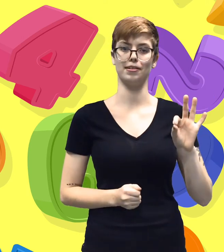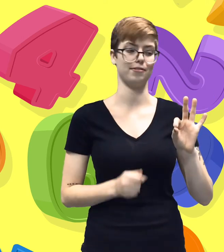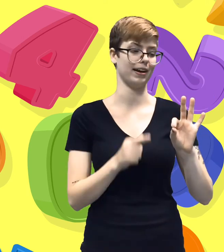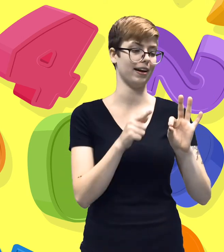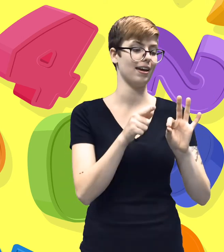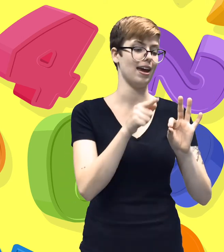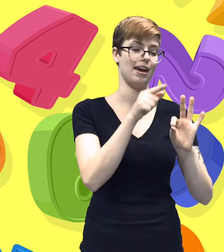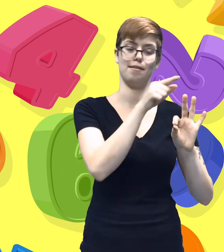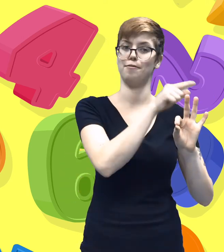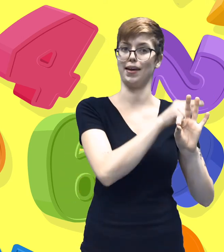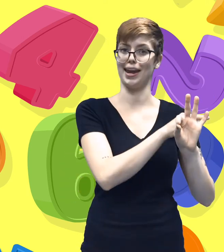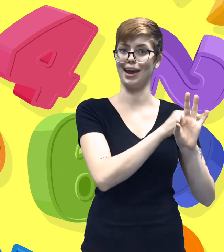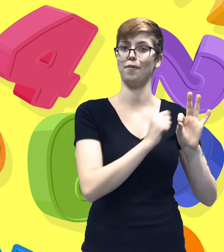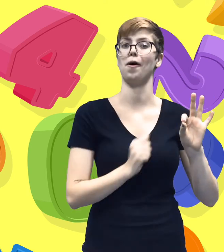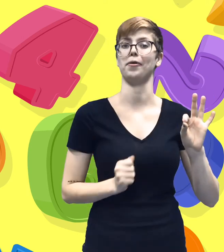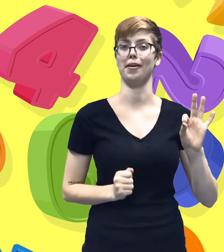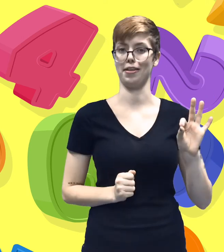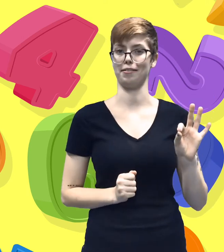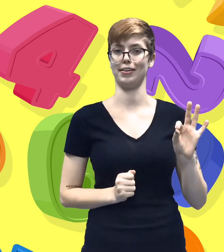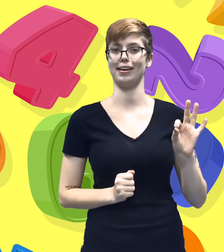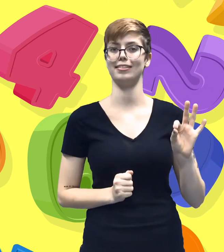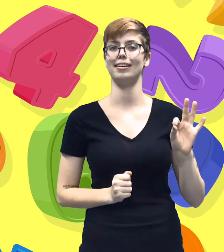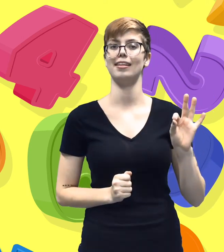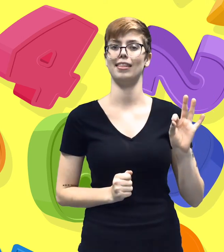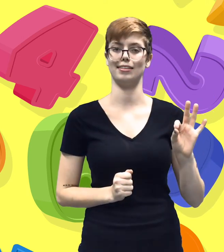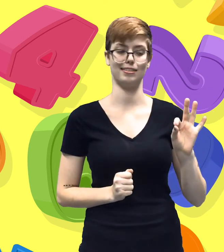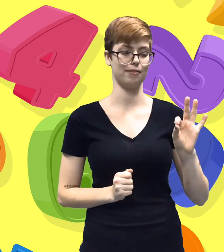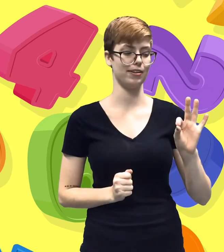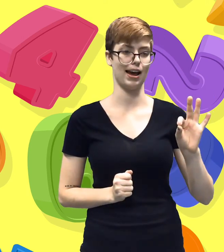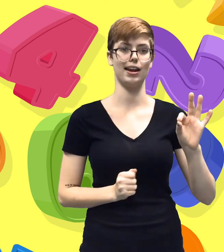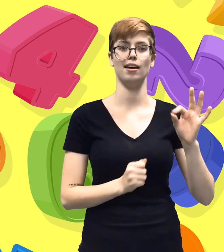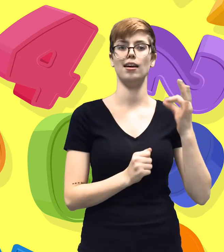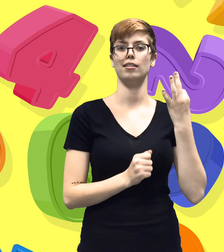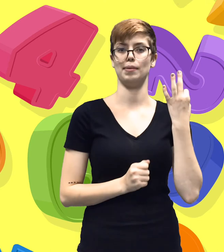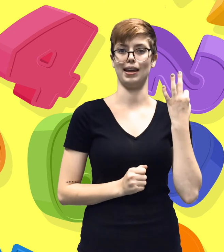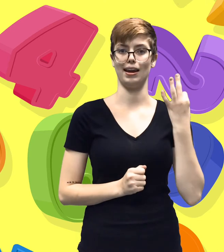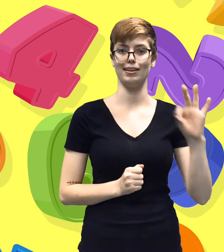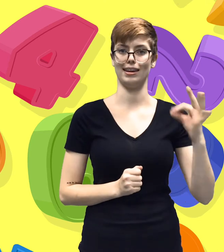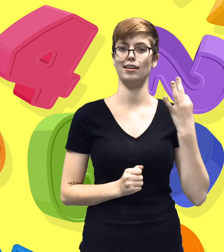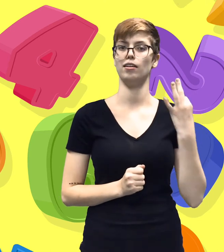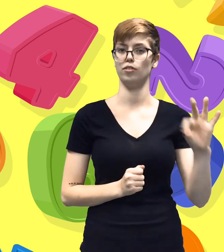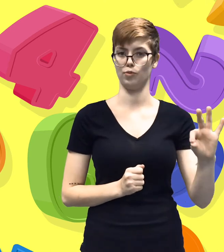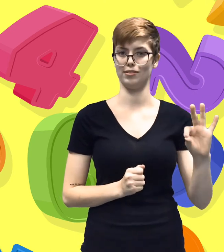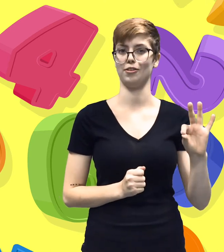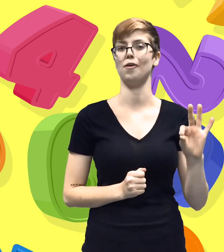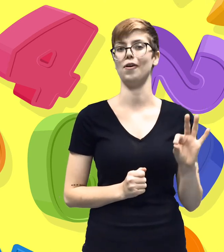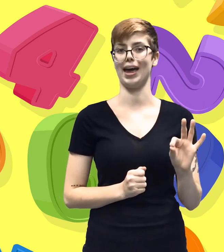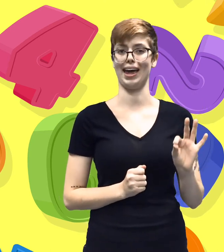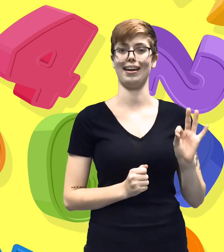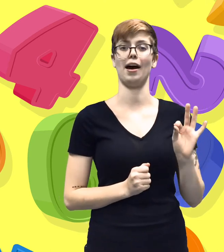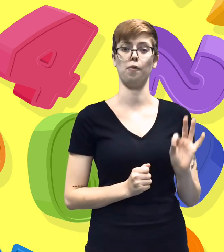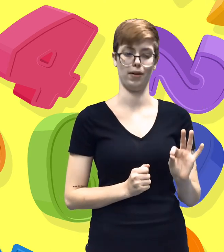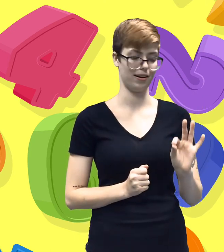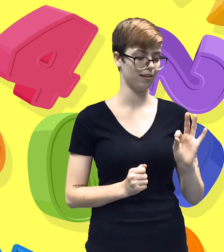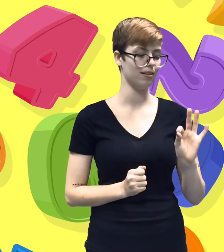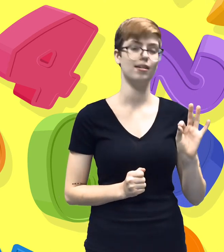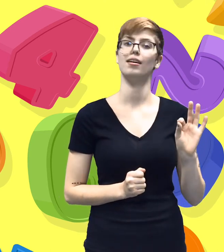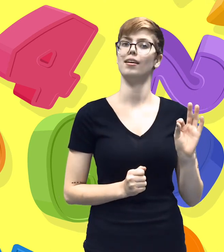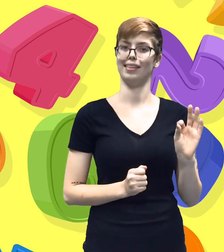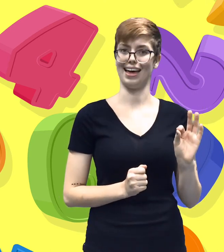finger and then fanning out all your other fingers. That's a sign for 9. To make it 19, twist your whole hand outward. Lastly,